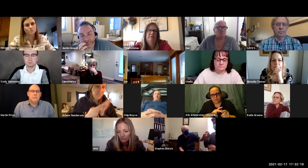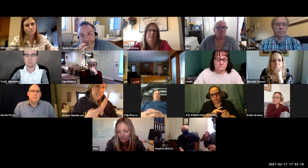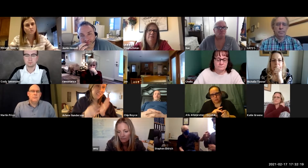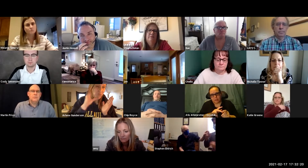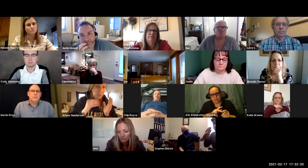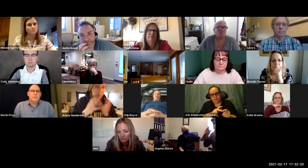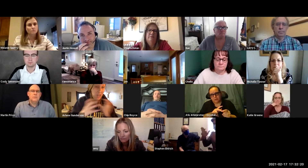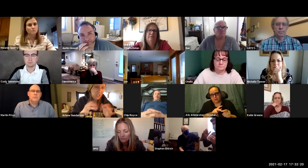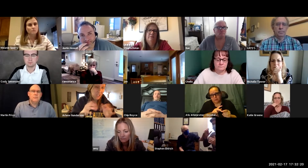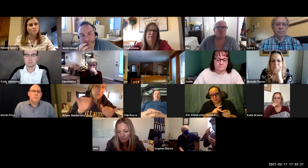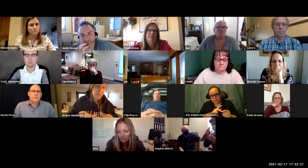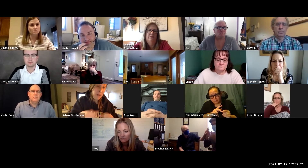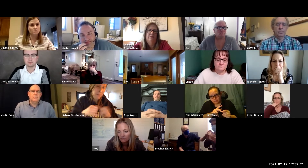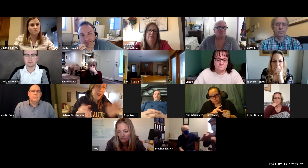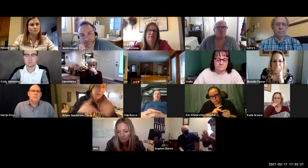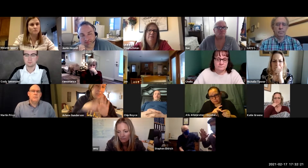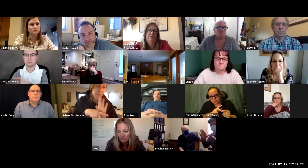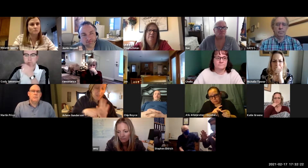was clear to you, but